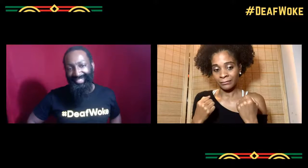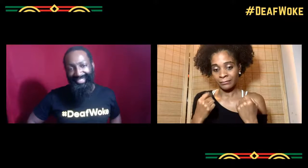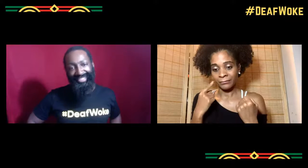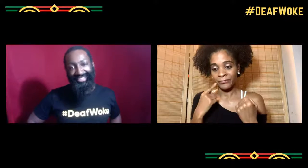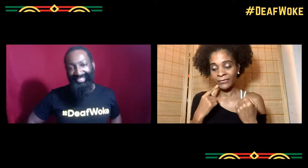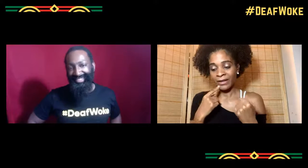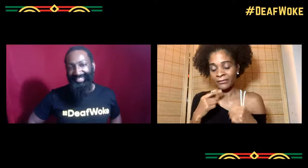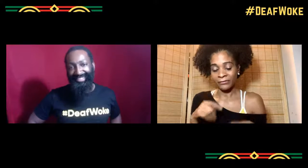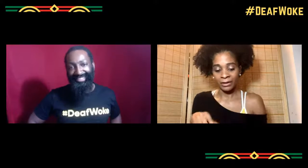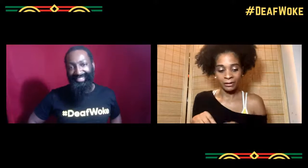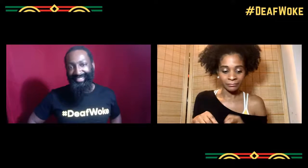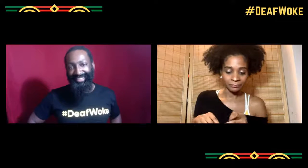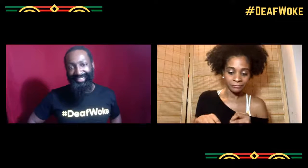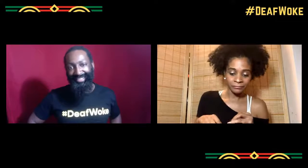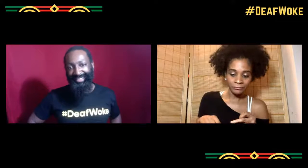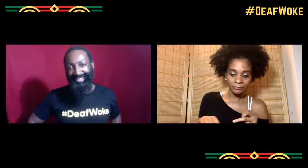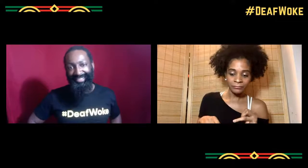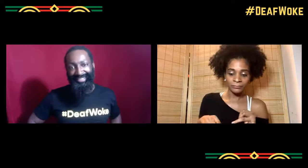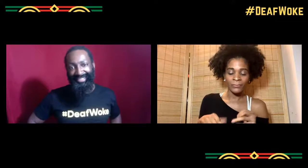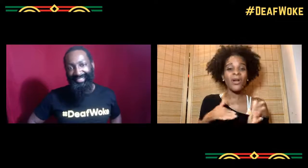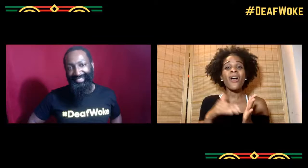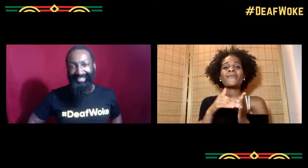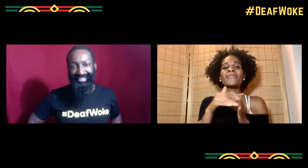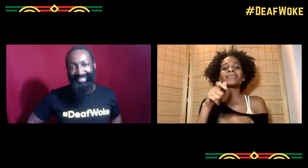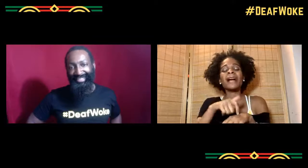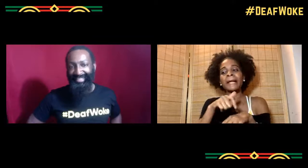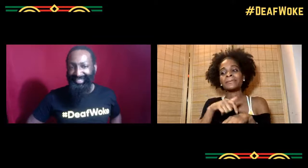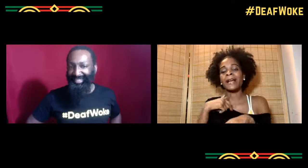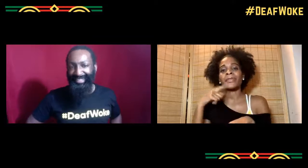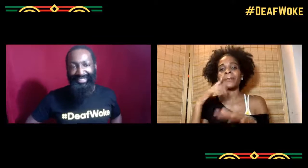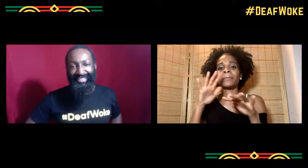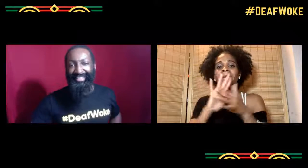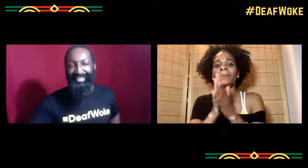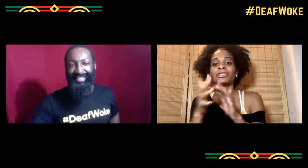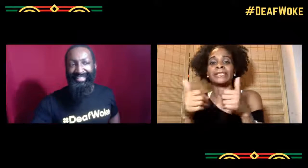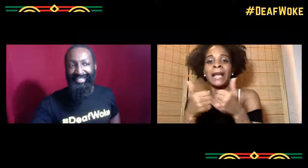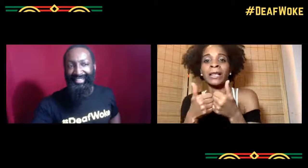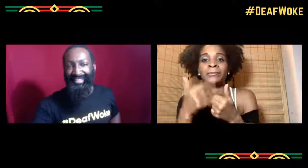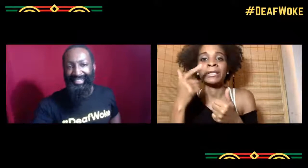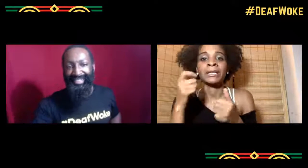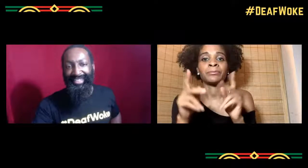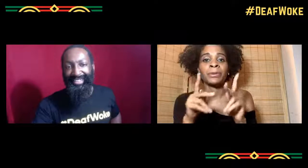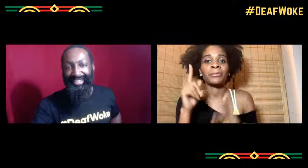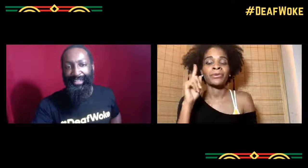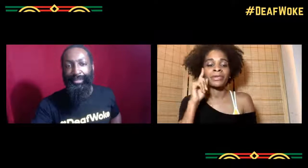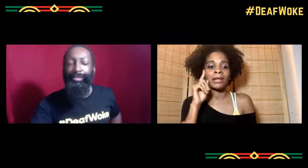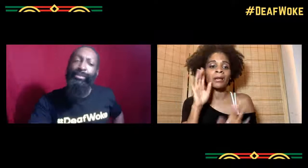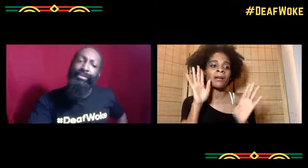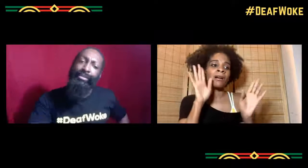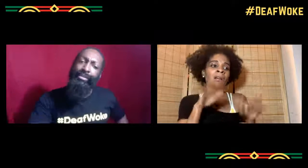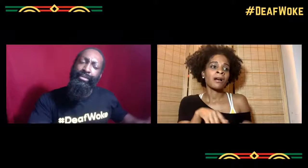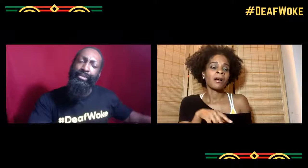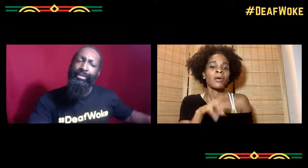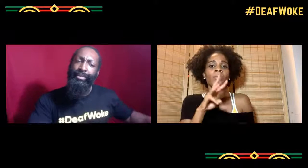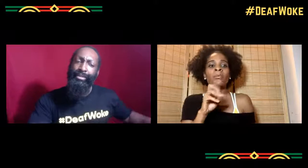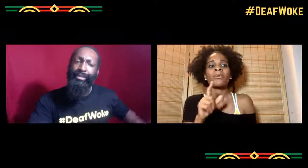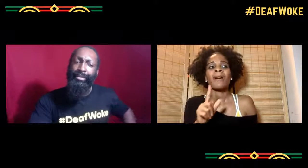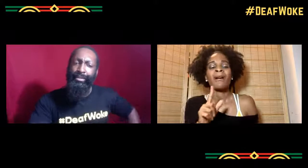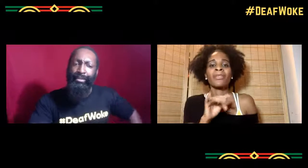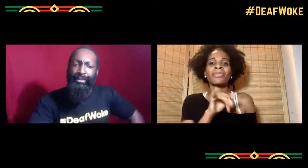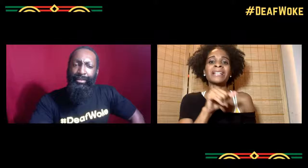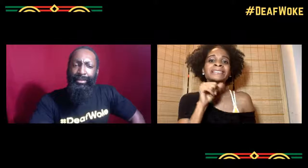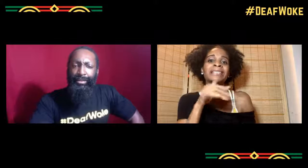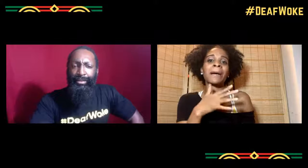there's Black Deaf support. Let me think. I mean, oftentimes it's a challenge for people because